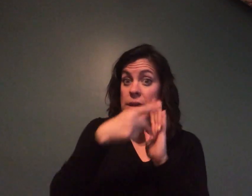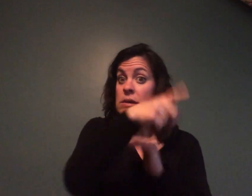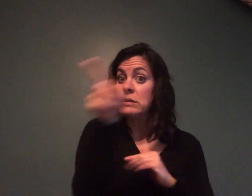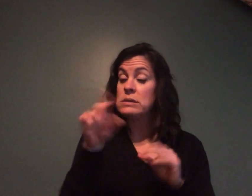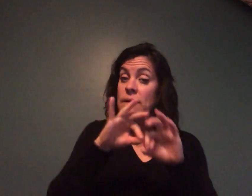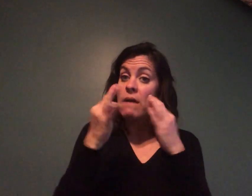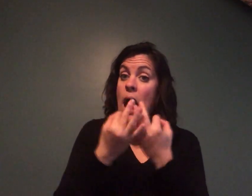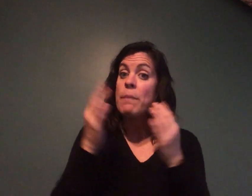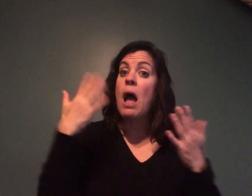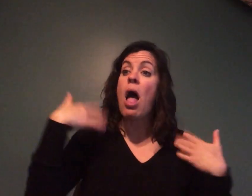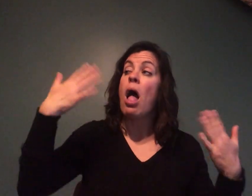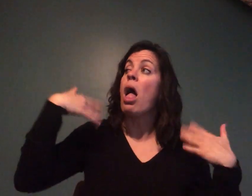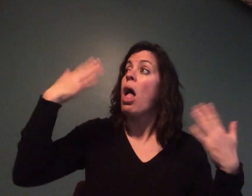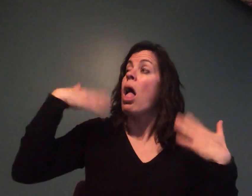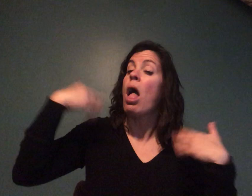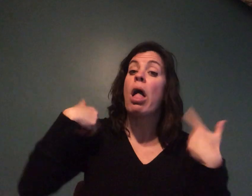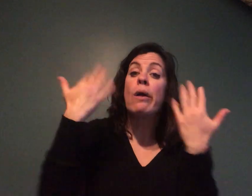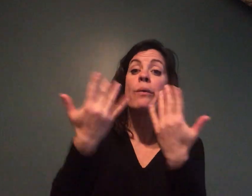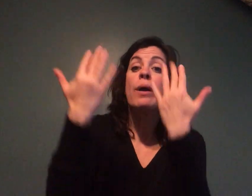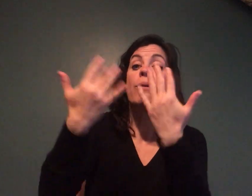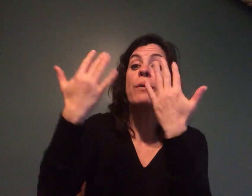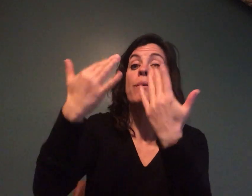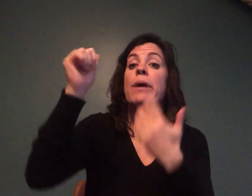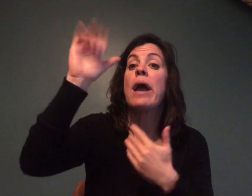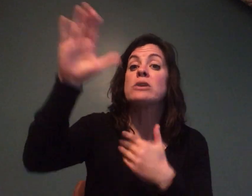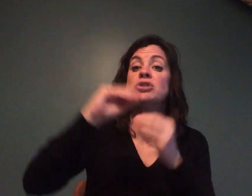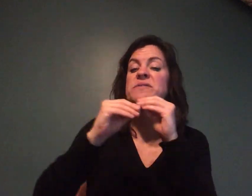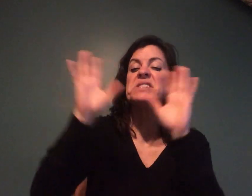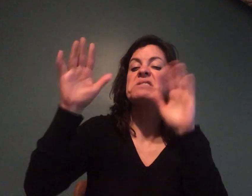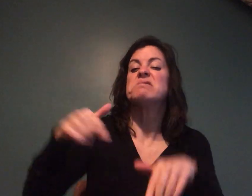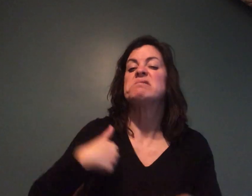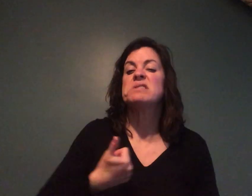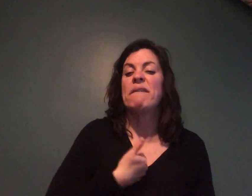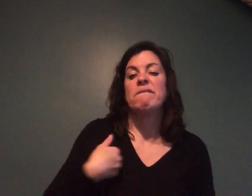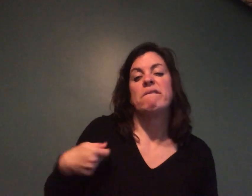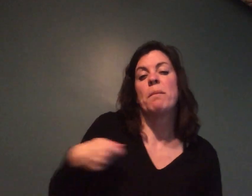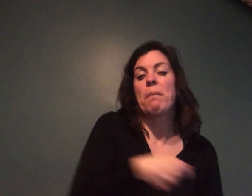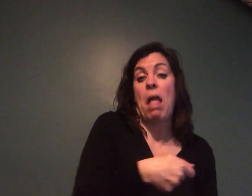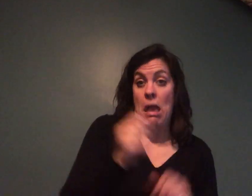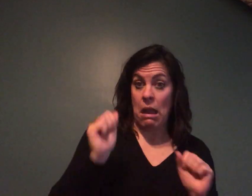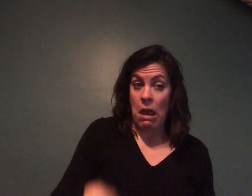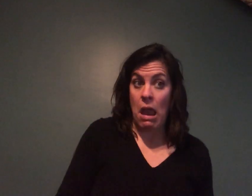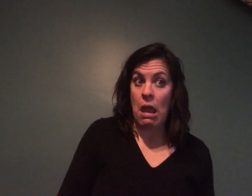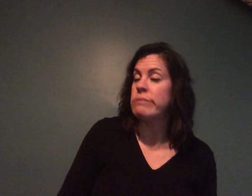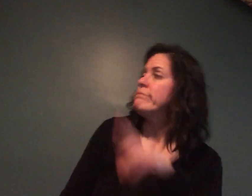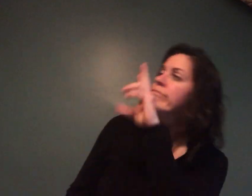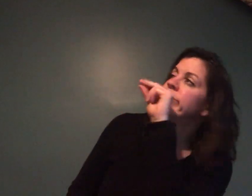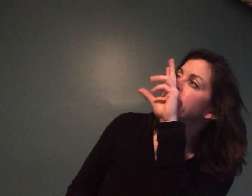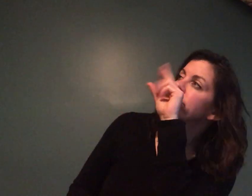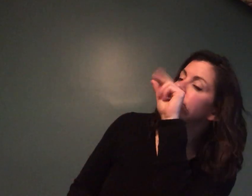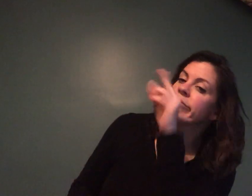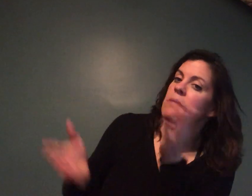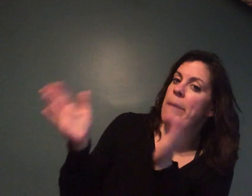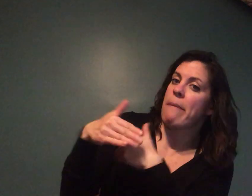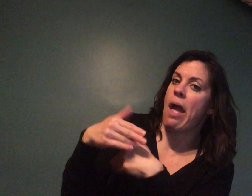the mechanic has the key. Yeah. So this is another way of locking out, tagging out things. And then when we